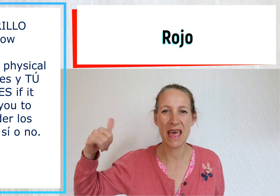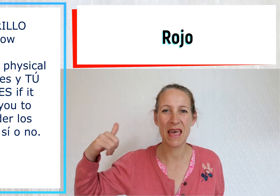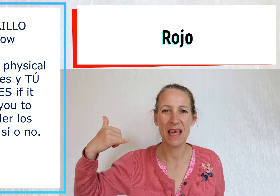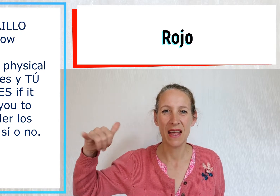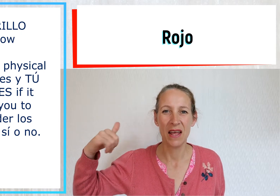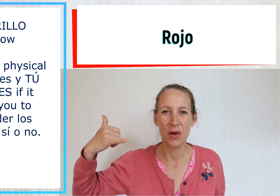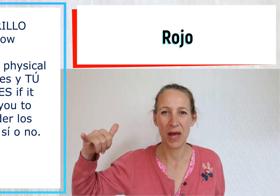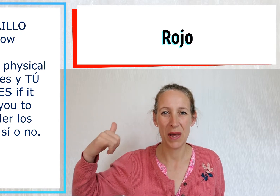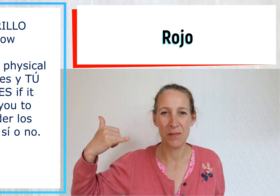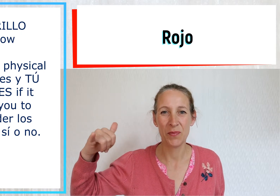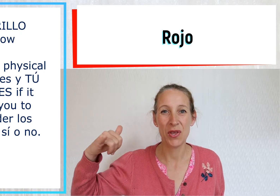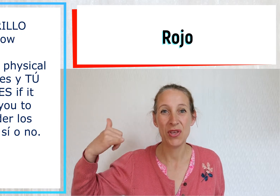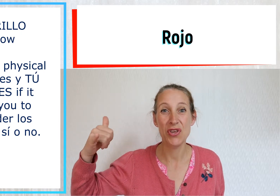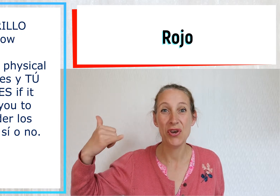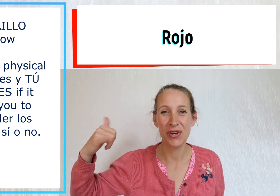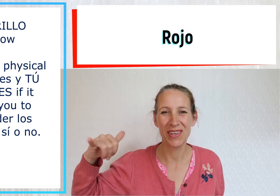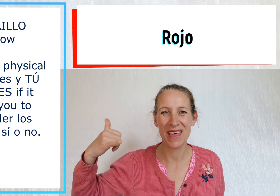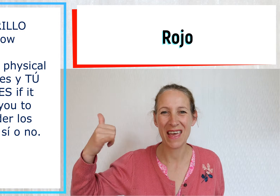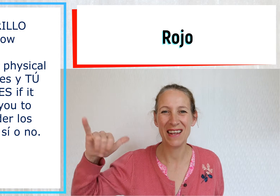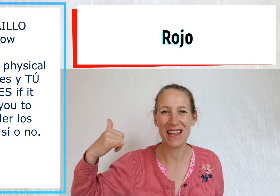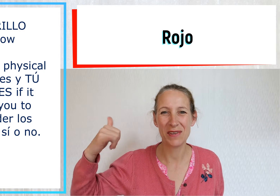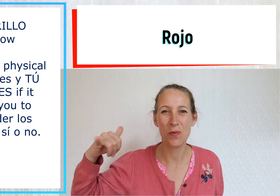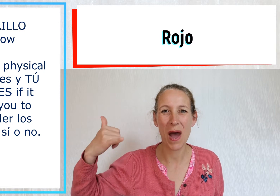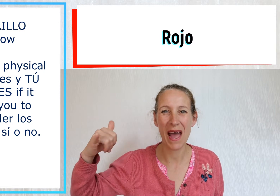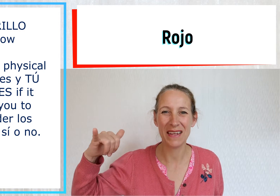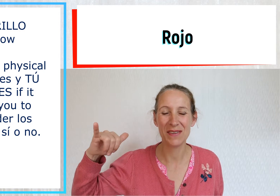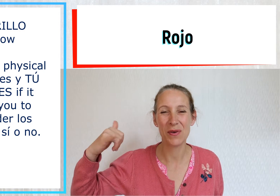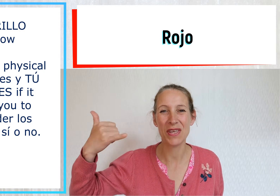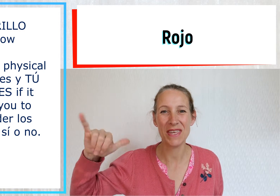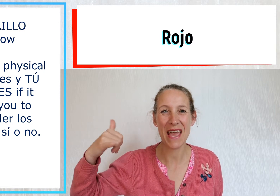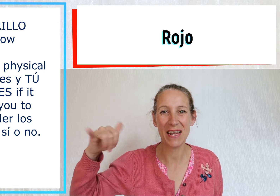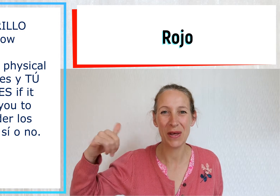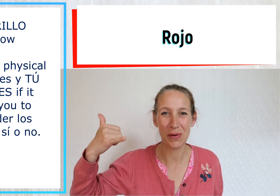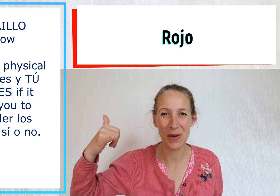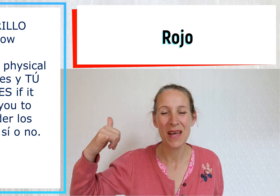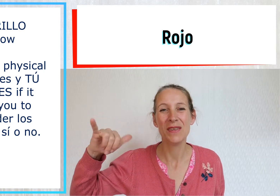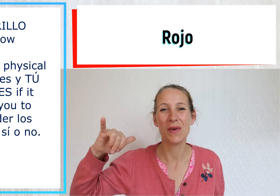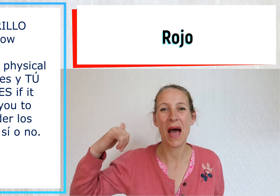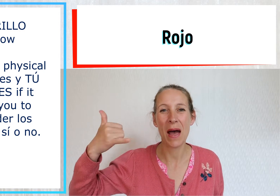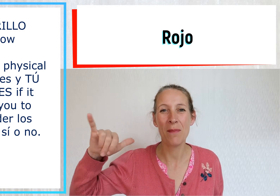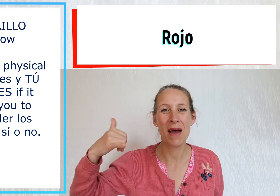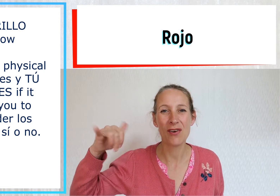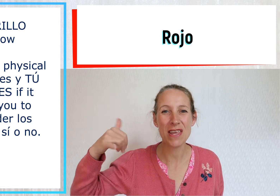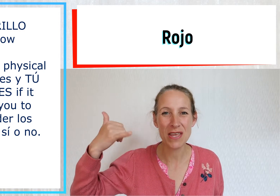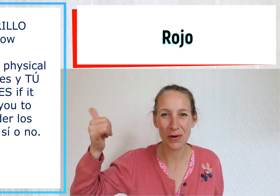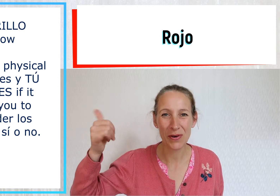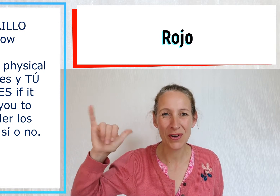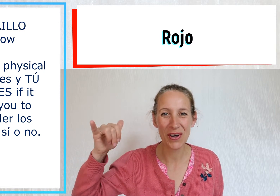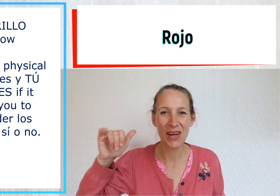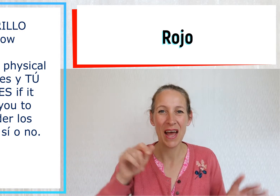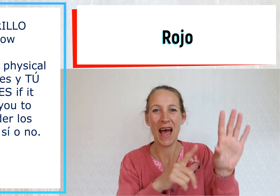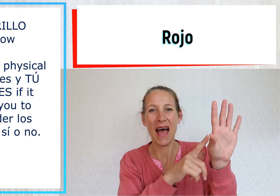their y, their letter Y, so yellow. So amarillo,